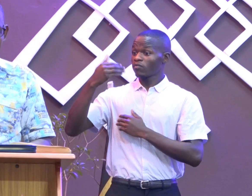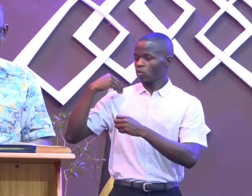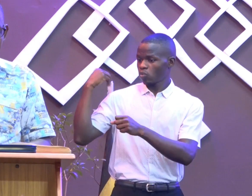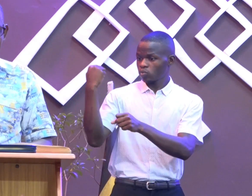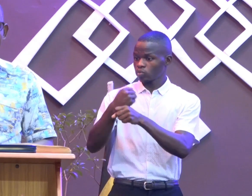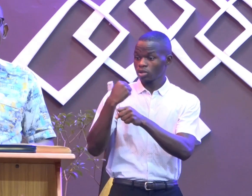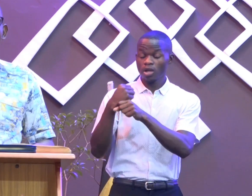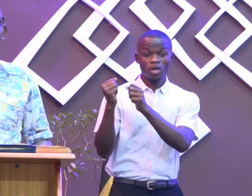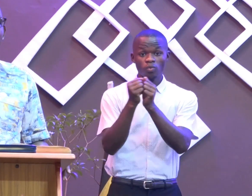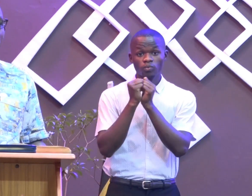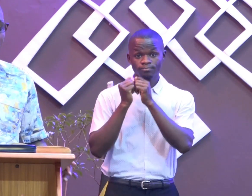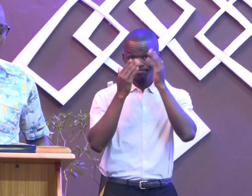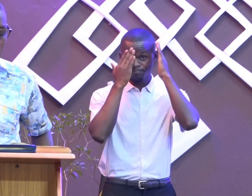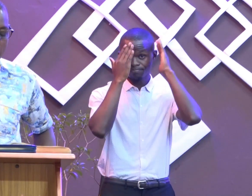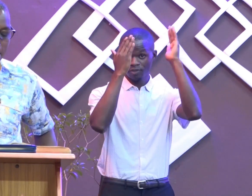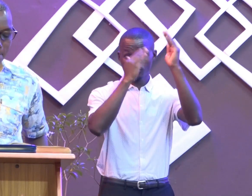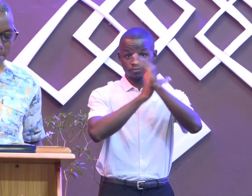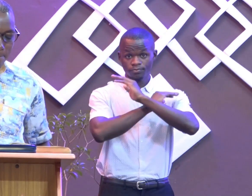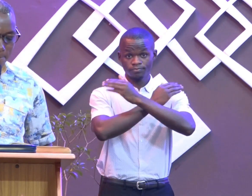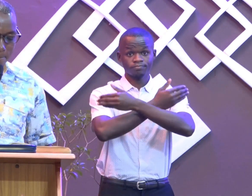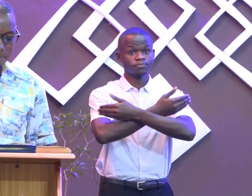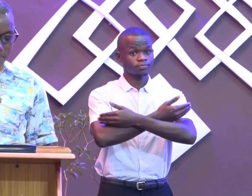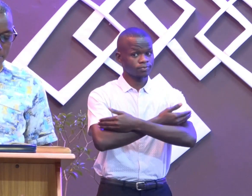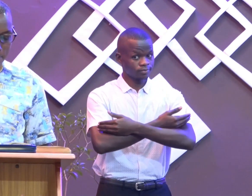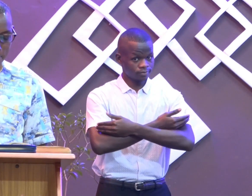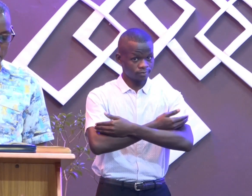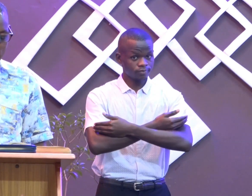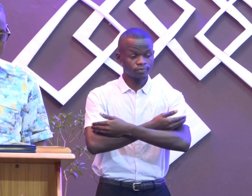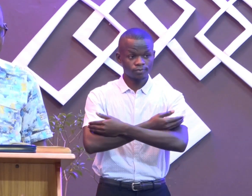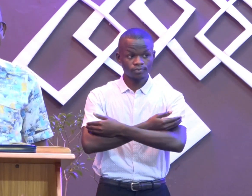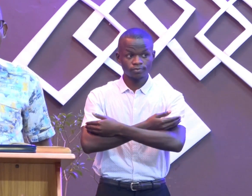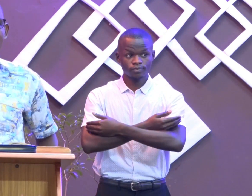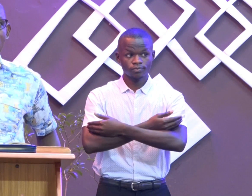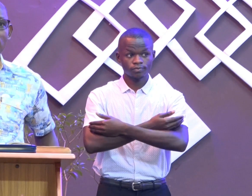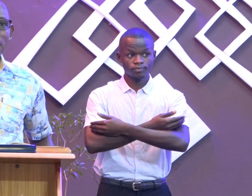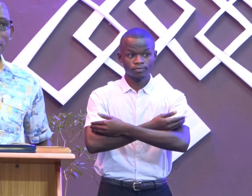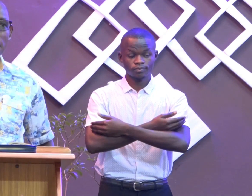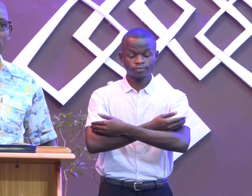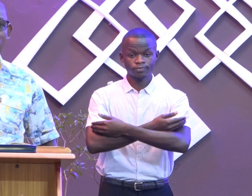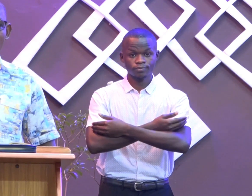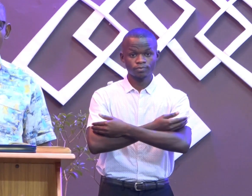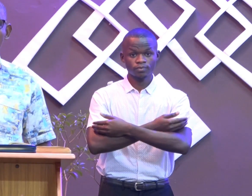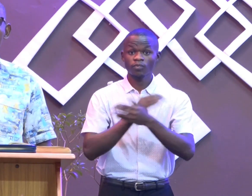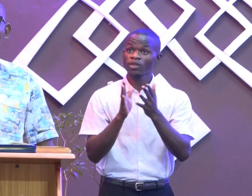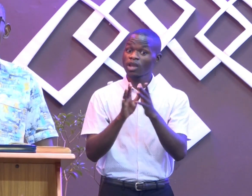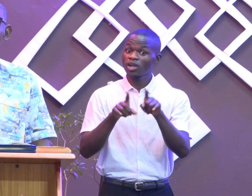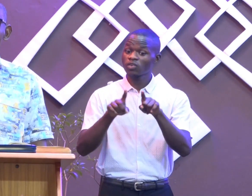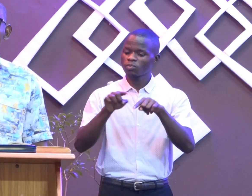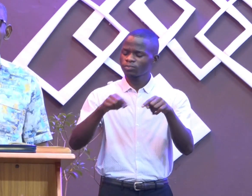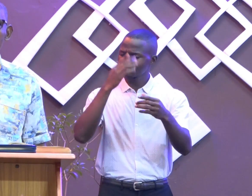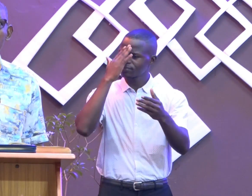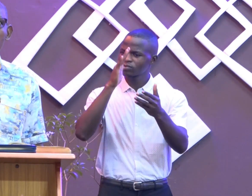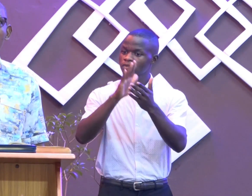wamu n'omulabirizi. And we believe that the God's grace we've been seeing under the leadership of Bishop. Tukkiriza Katonda